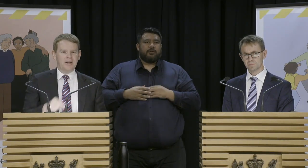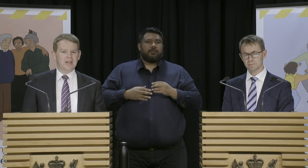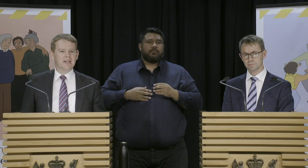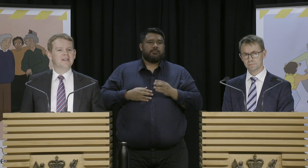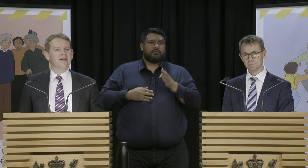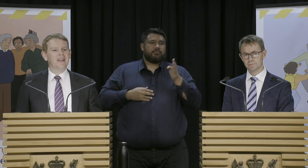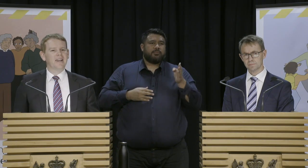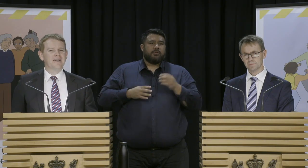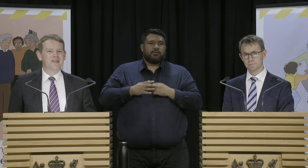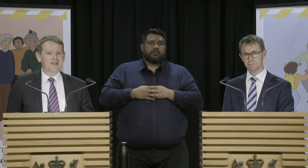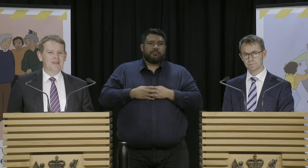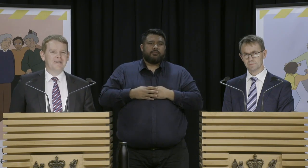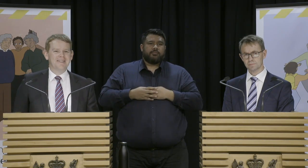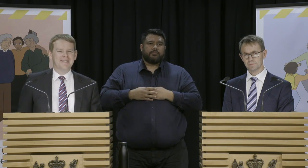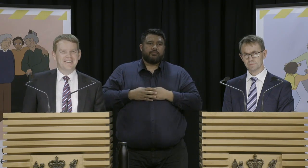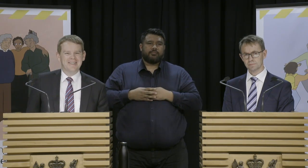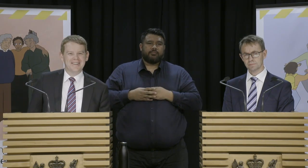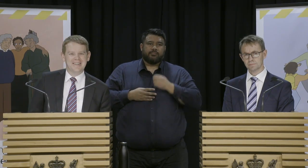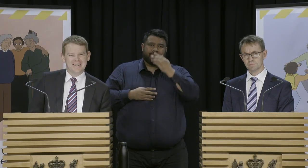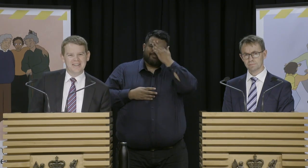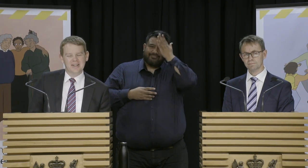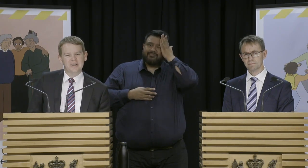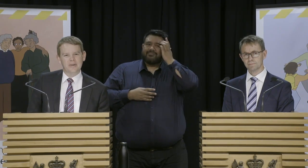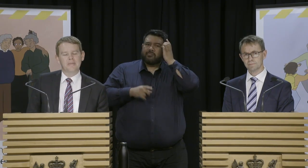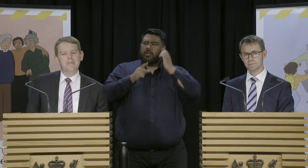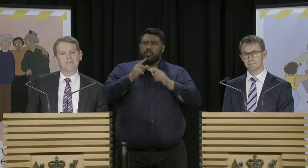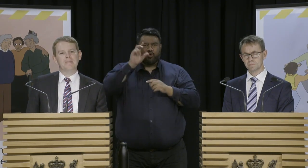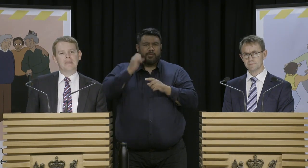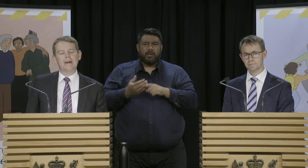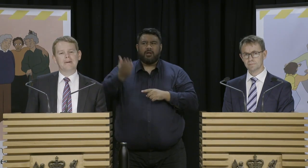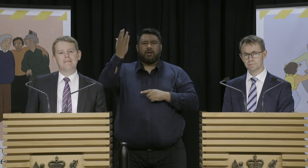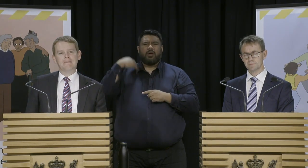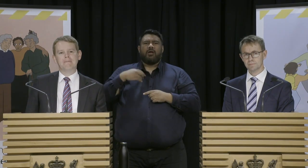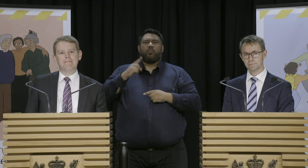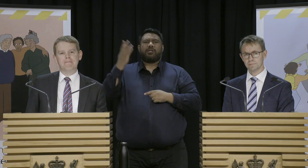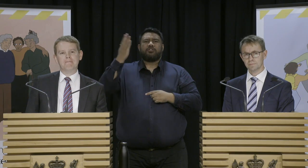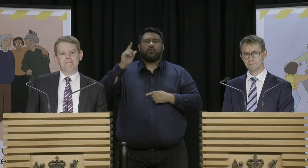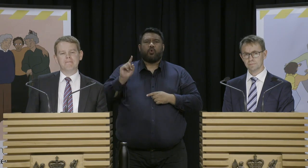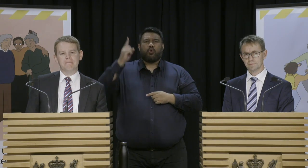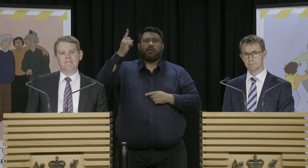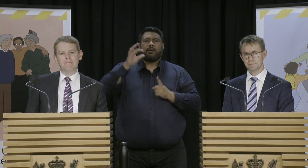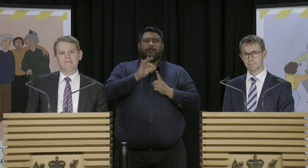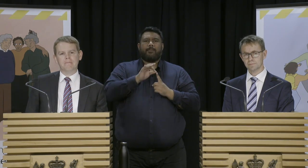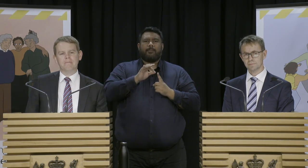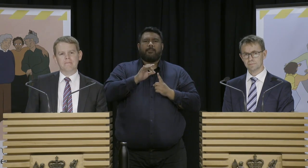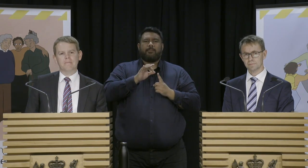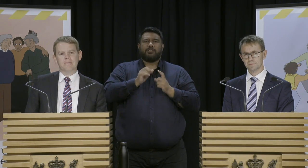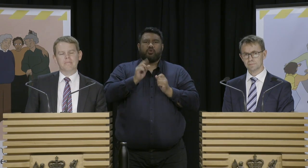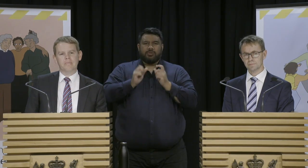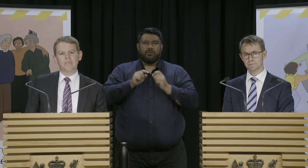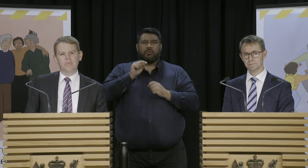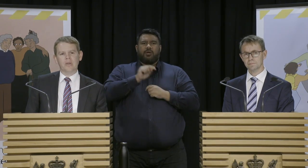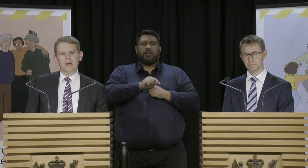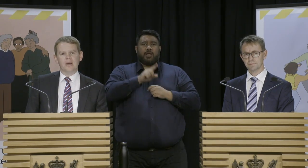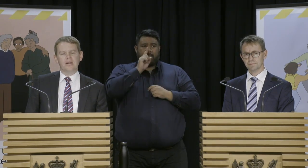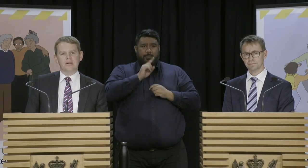then Amelia. Yeah. If we cast our minds back to the Papatoetoe High School, for example, it was the very people who didn't get traced who ended